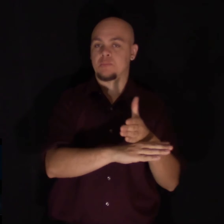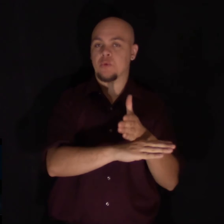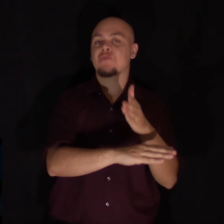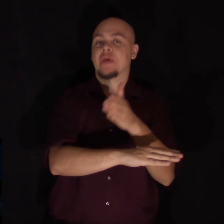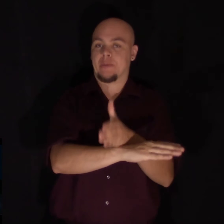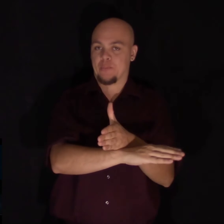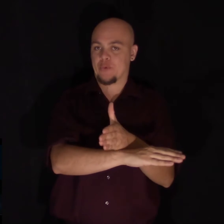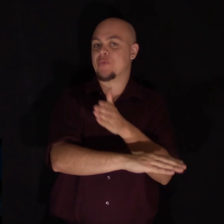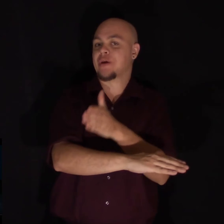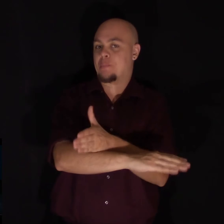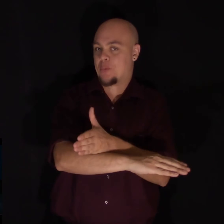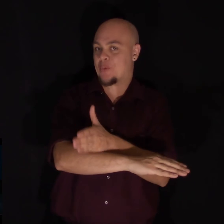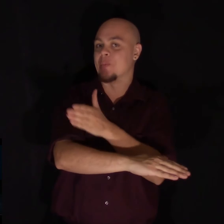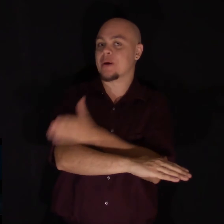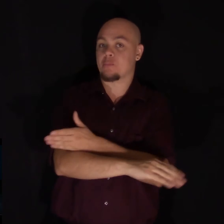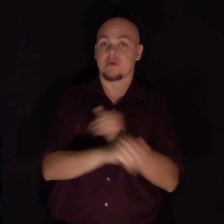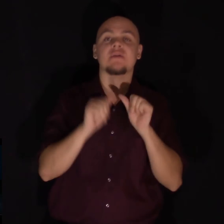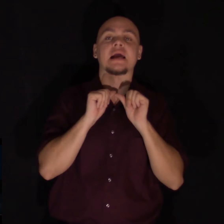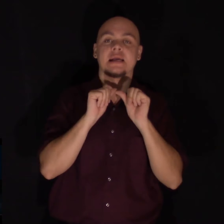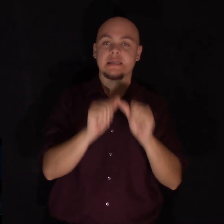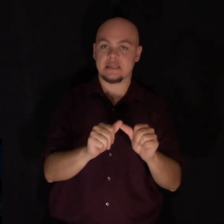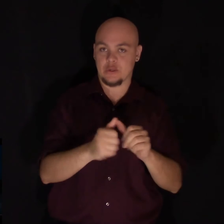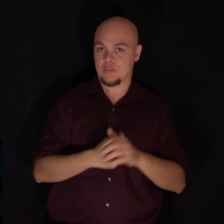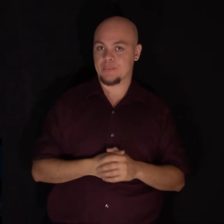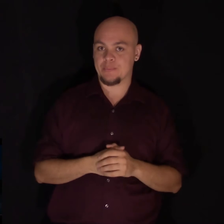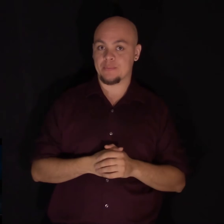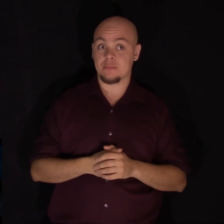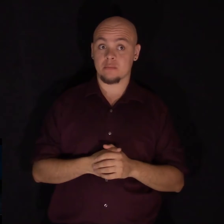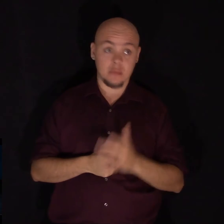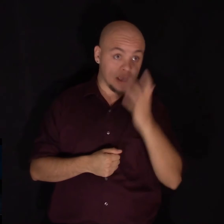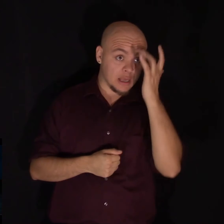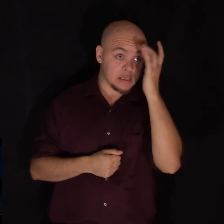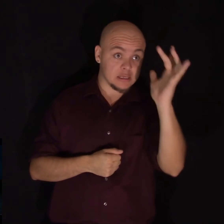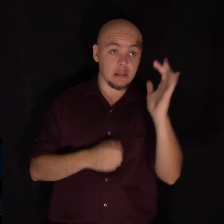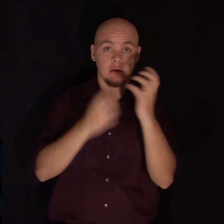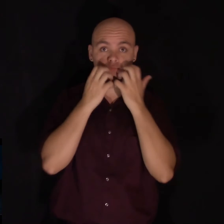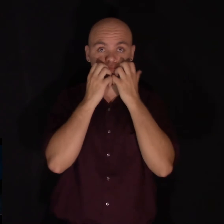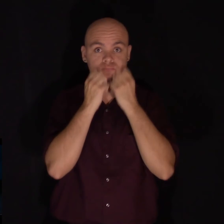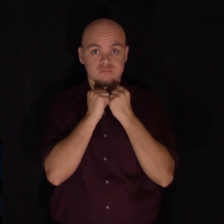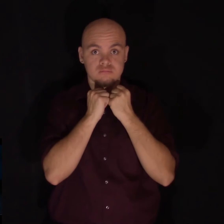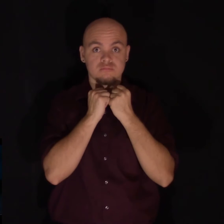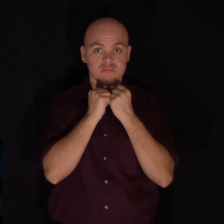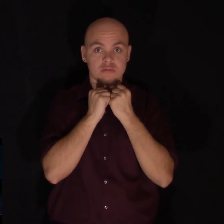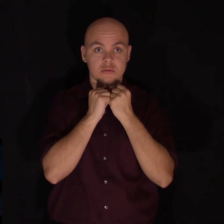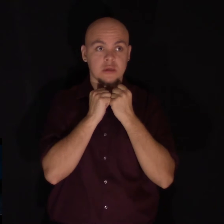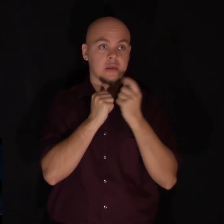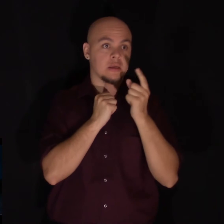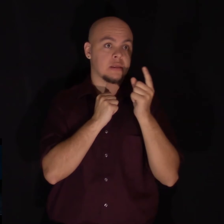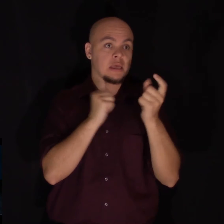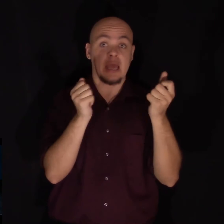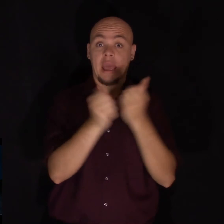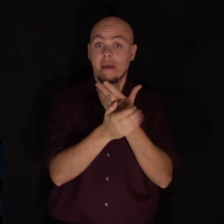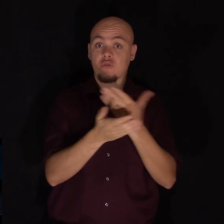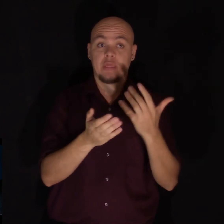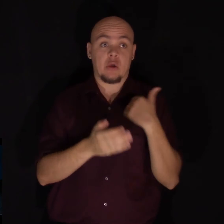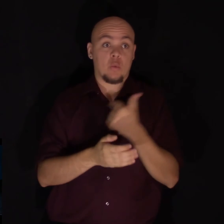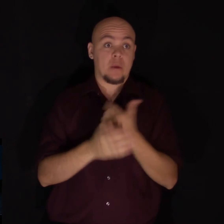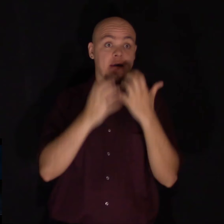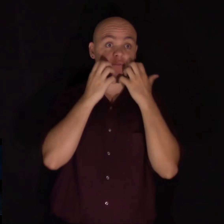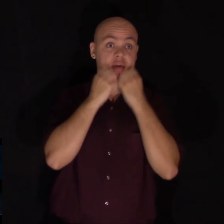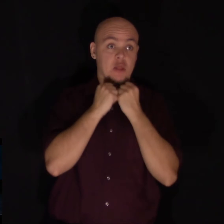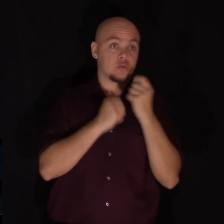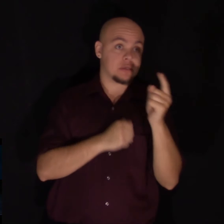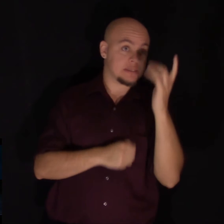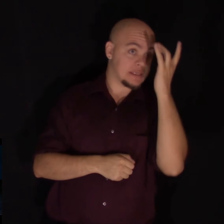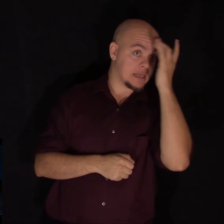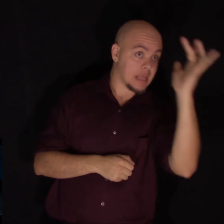And given the value of intelligence, intelligence is either the source of everything we value, or we